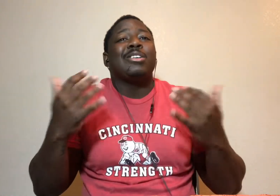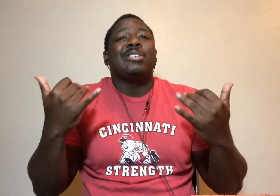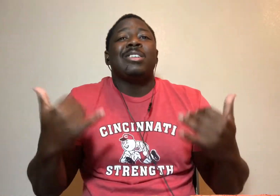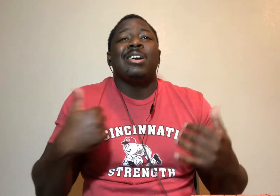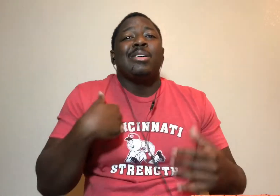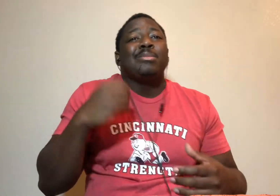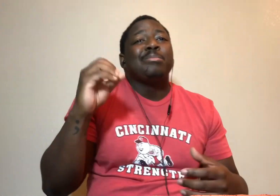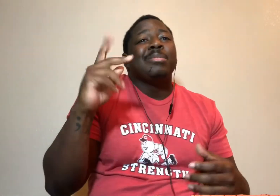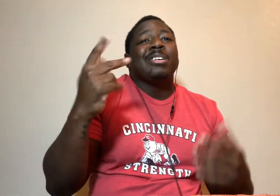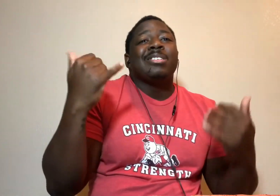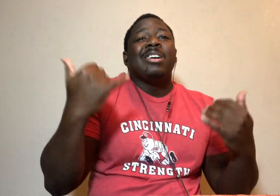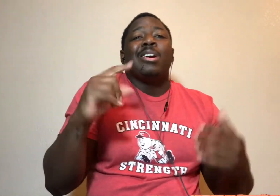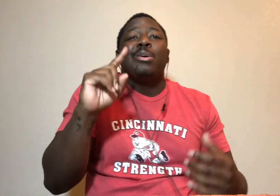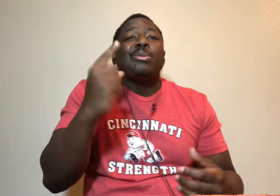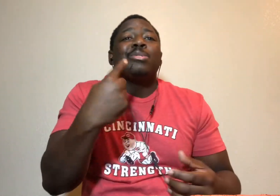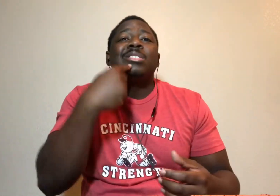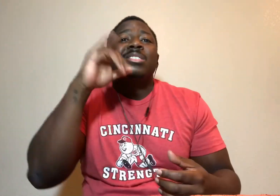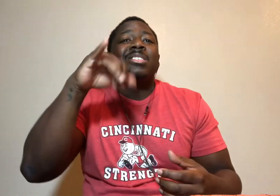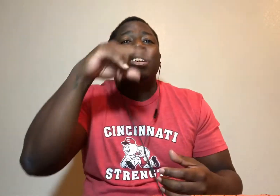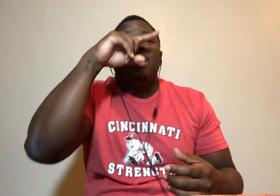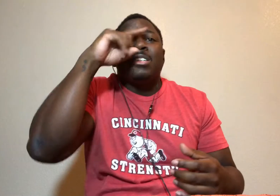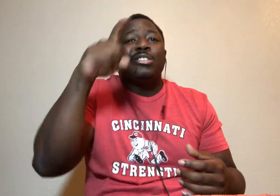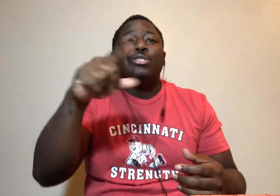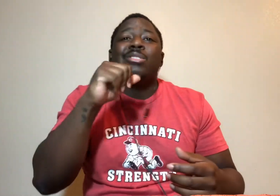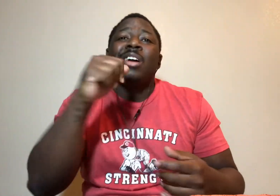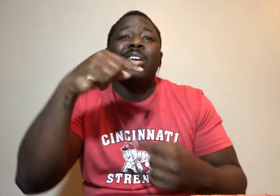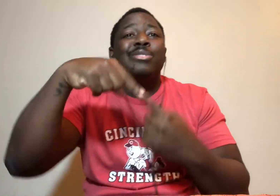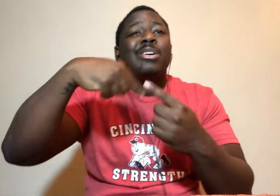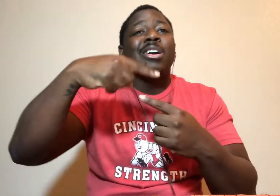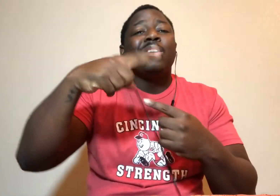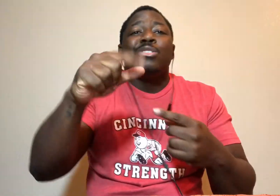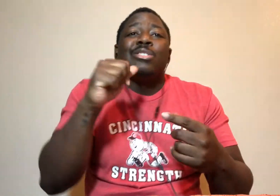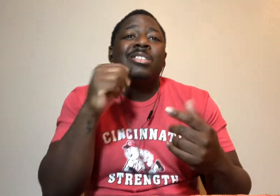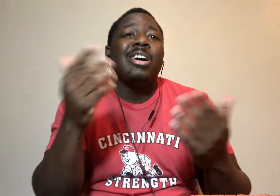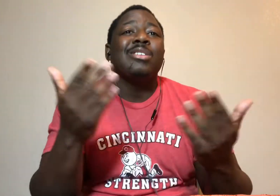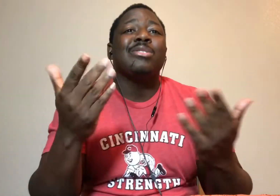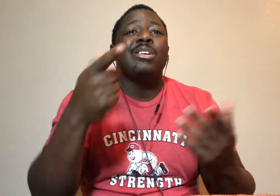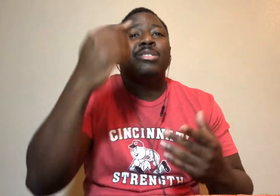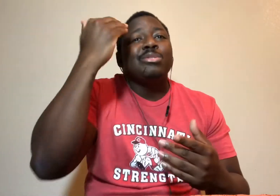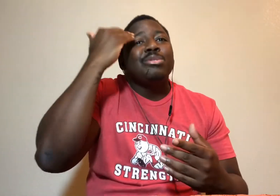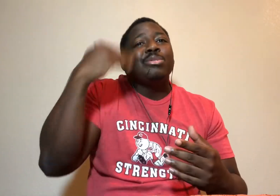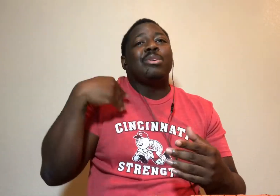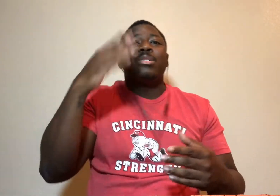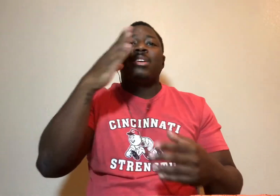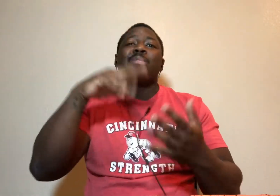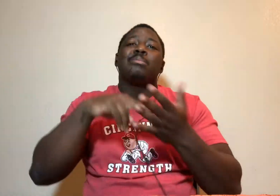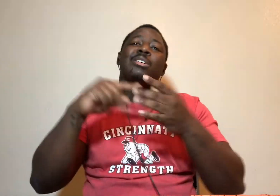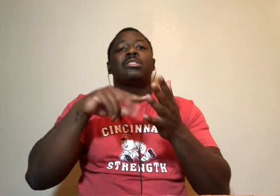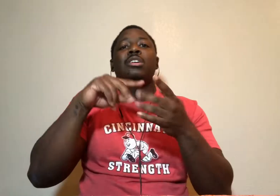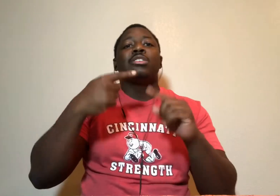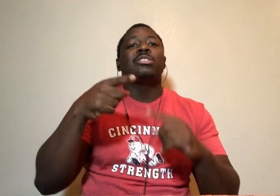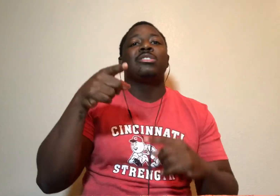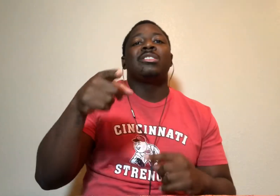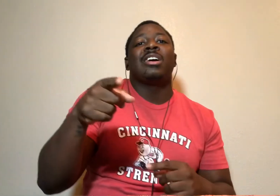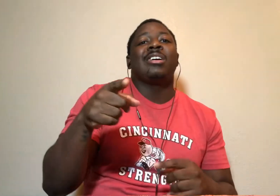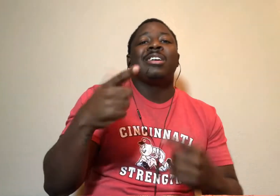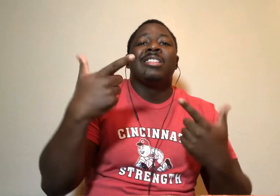better now, better now. I only say that cause you're not around, not around. You know I never meant to let you down, let